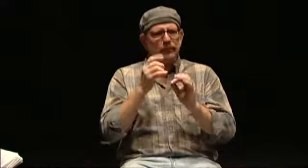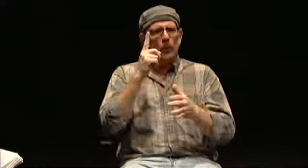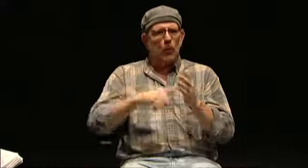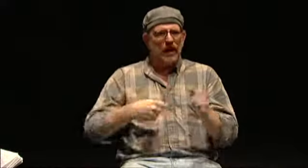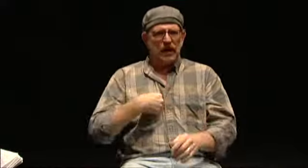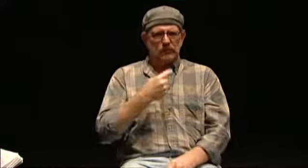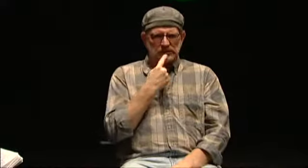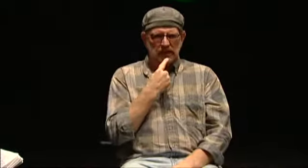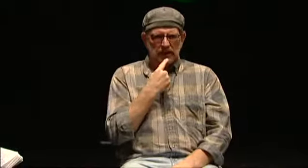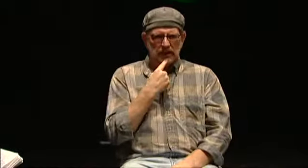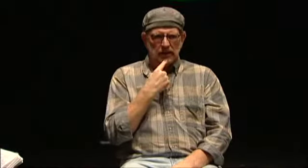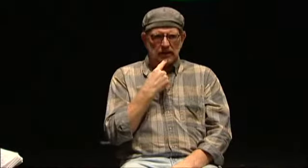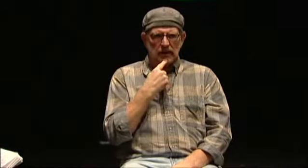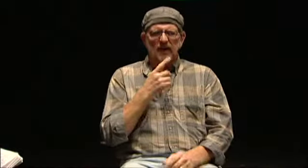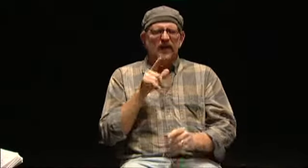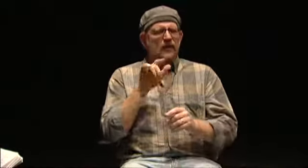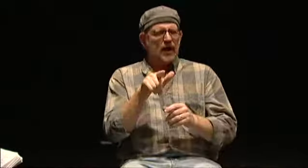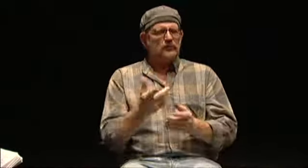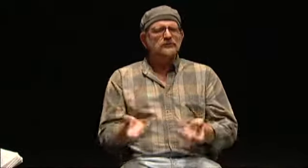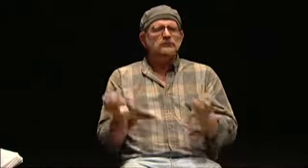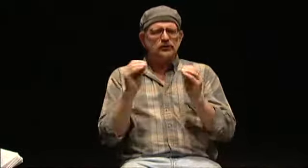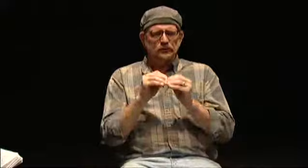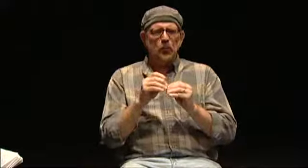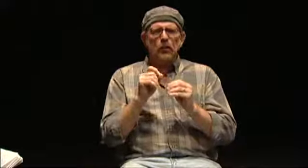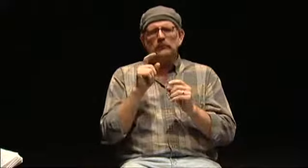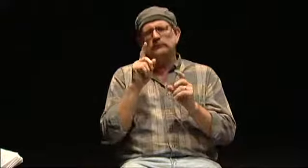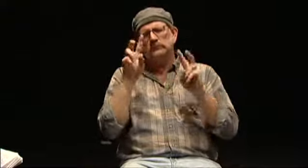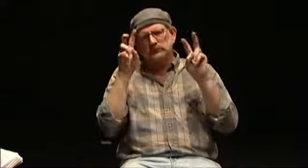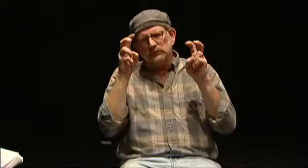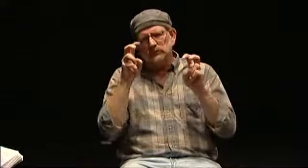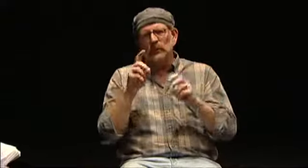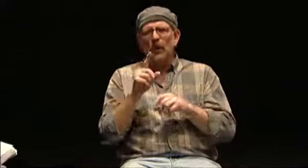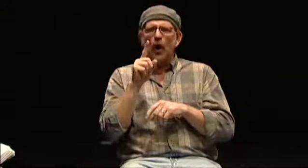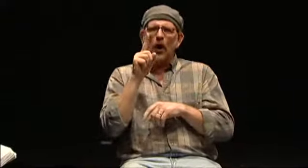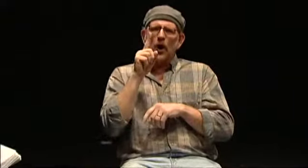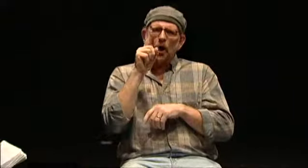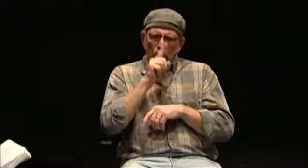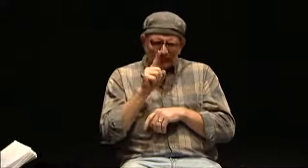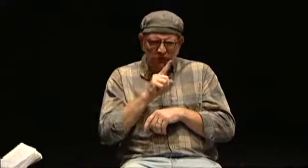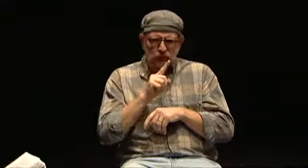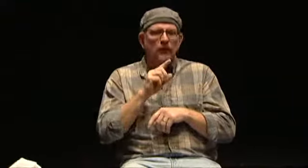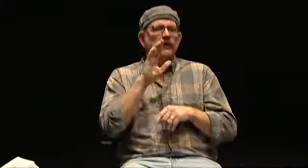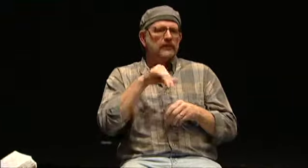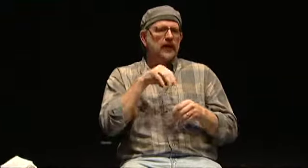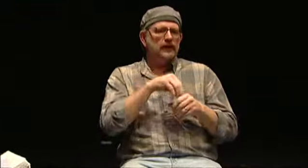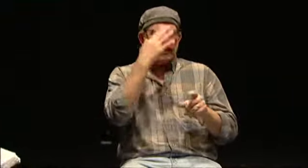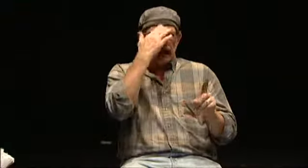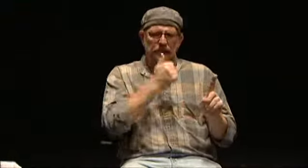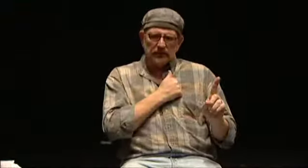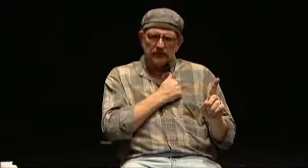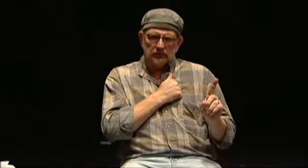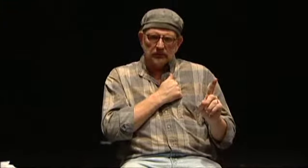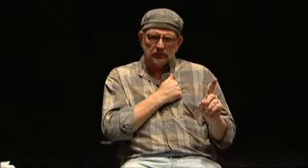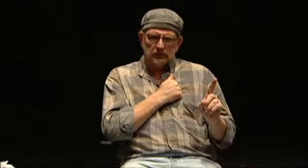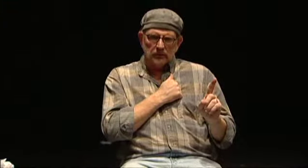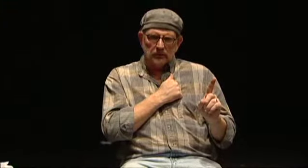loud, but he was interpreting what I was saying. That was much more quote unquote artificial than in